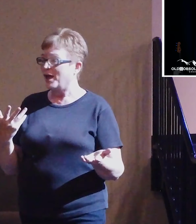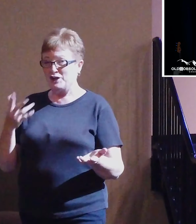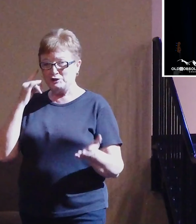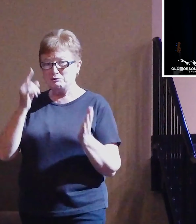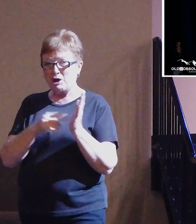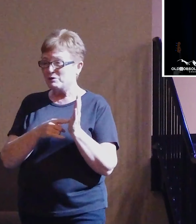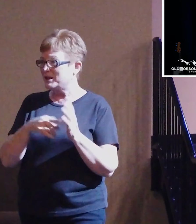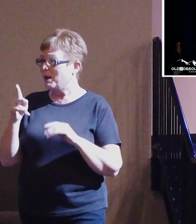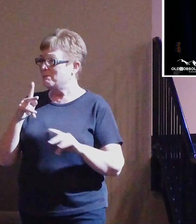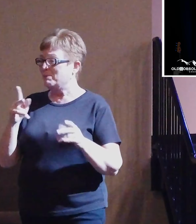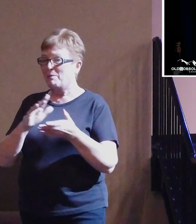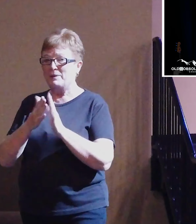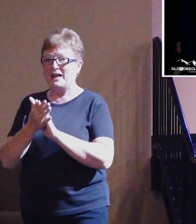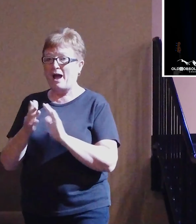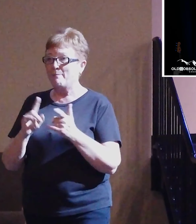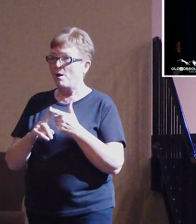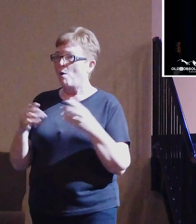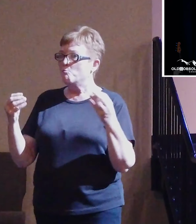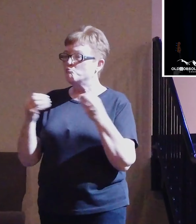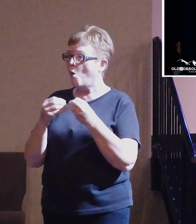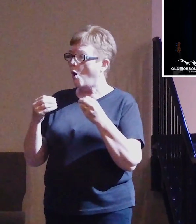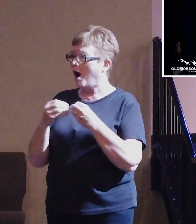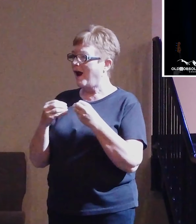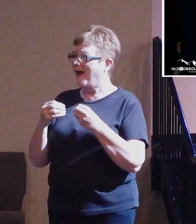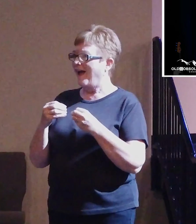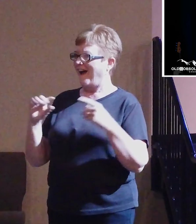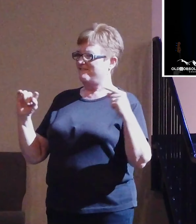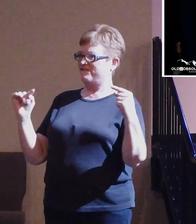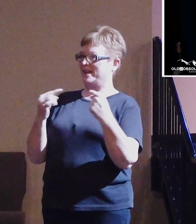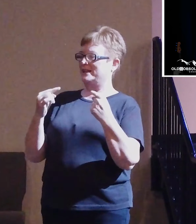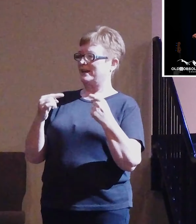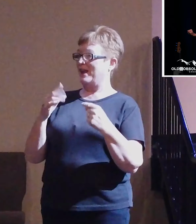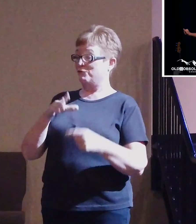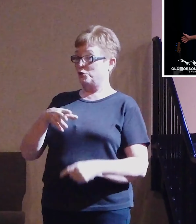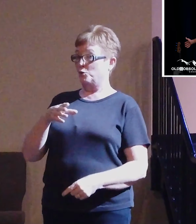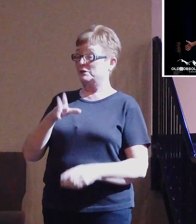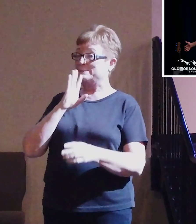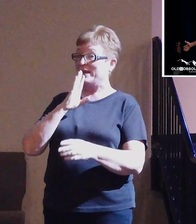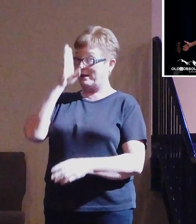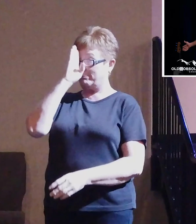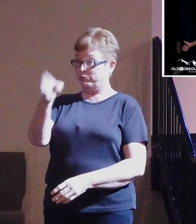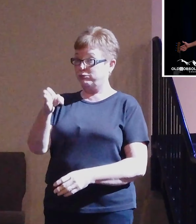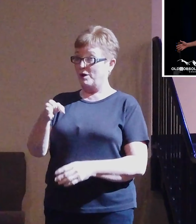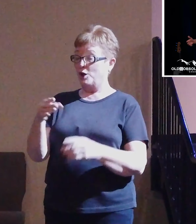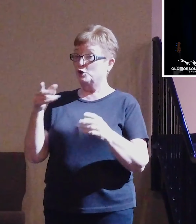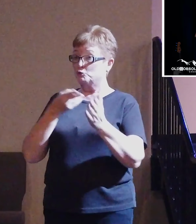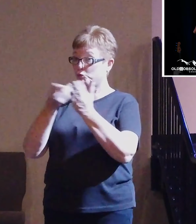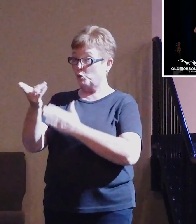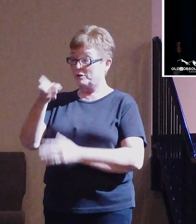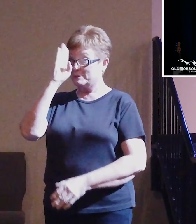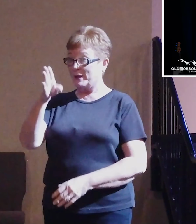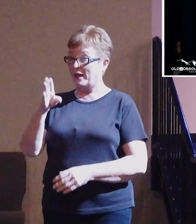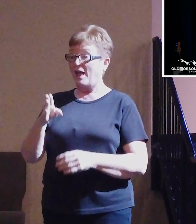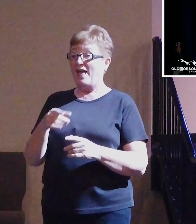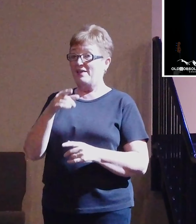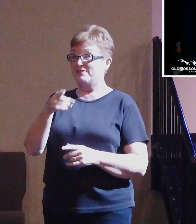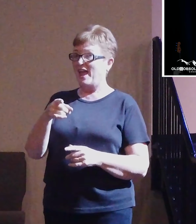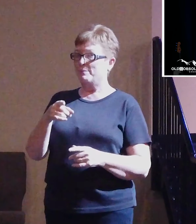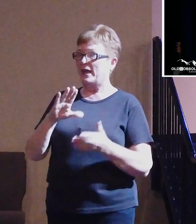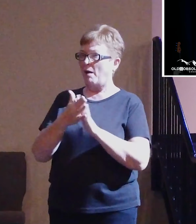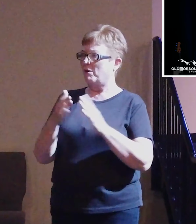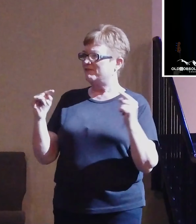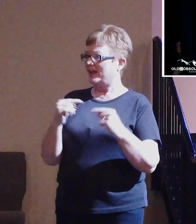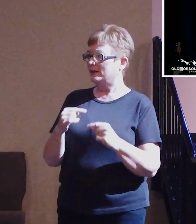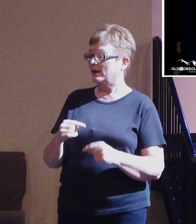offended when you speak the truth bluntly than when you lie all the time? You get more flack for just telling people the